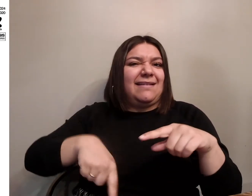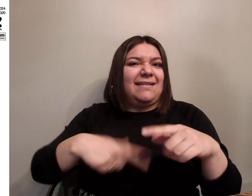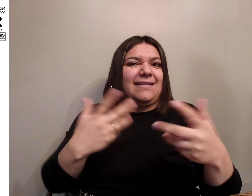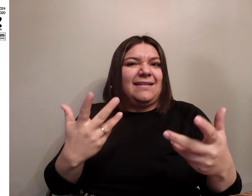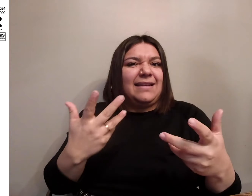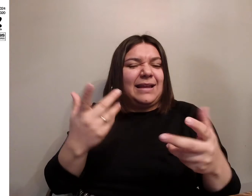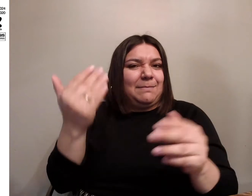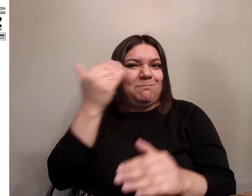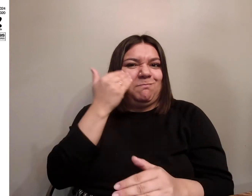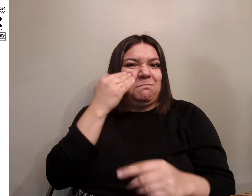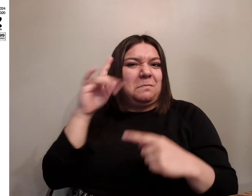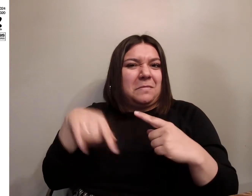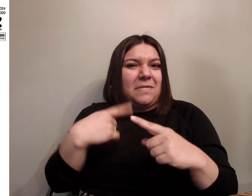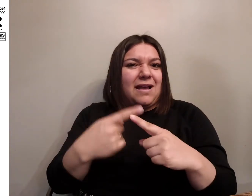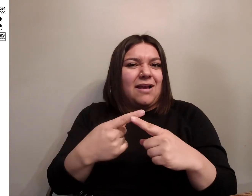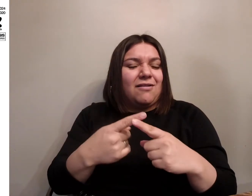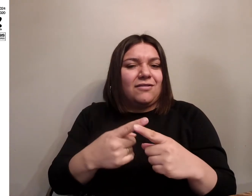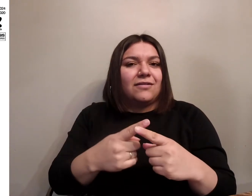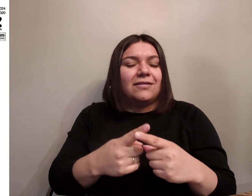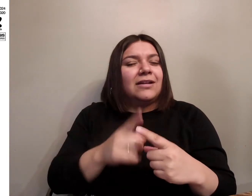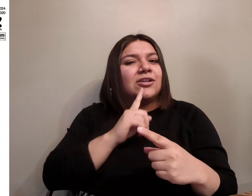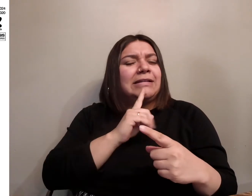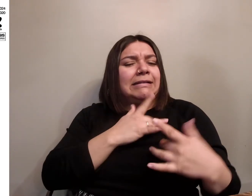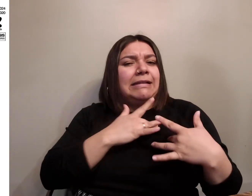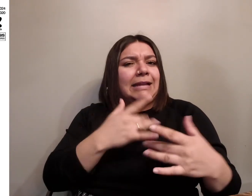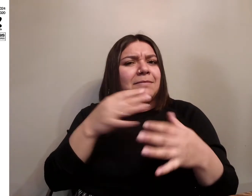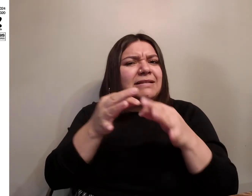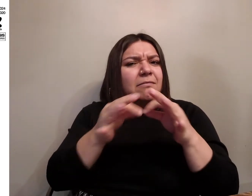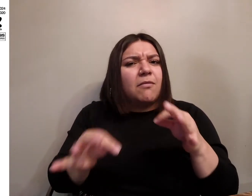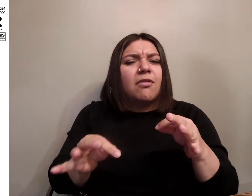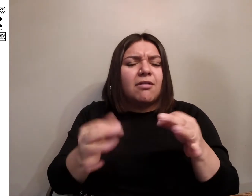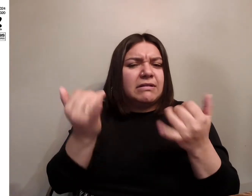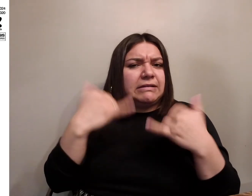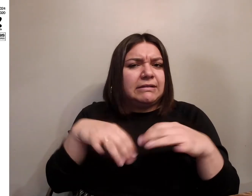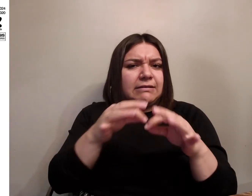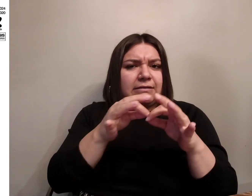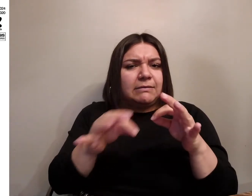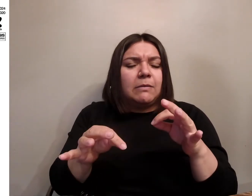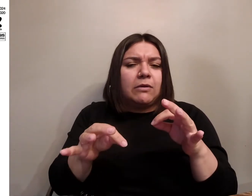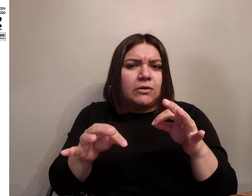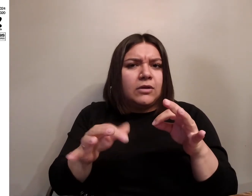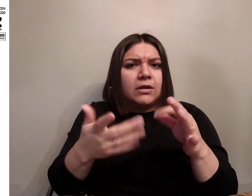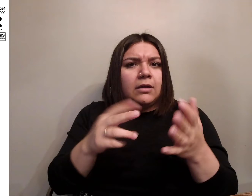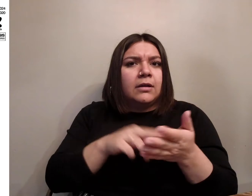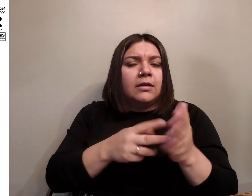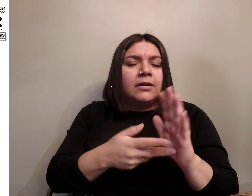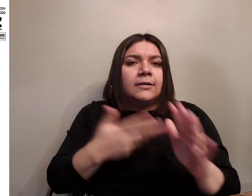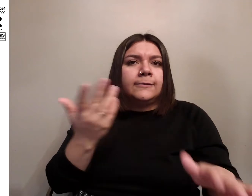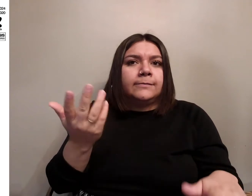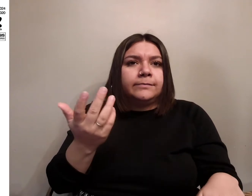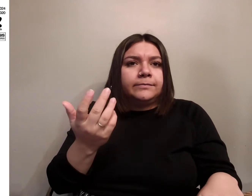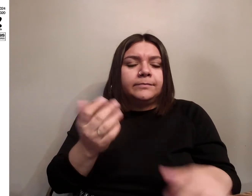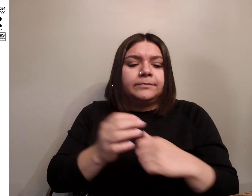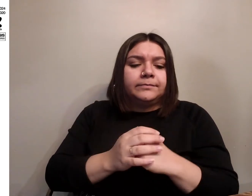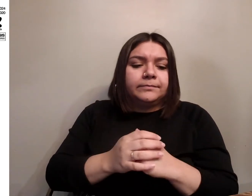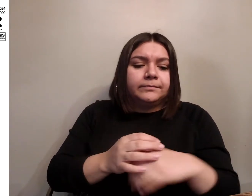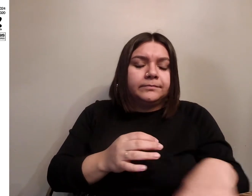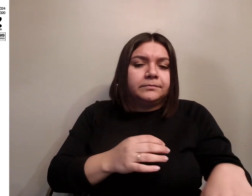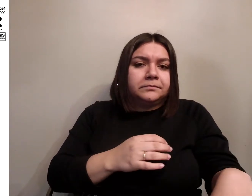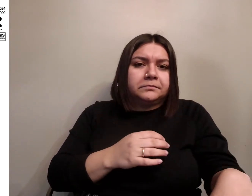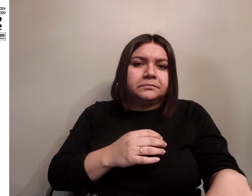we can't ordinarily be aware of. Things as simple sometimes